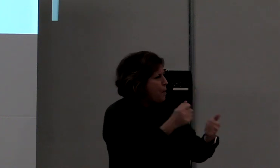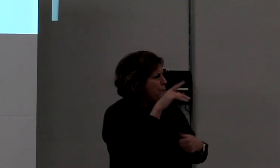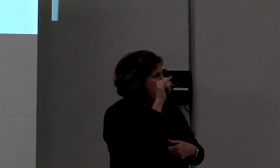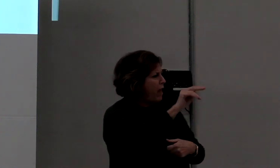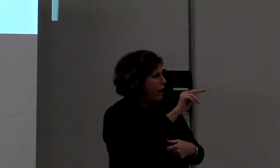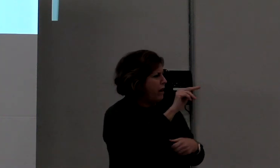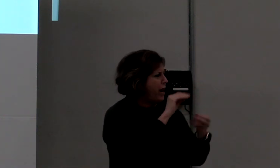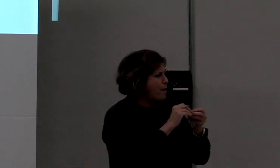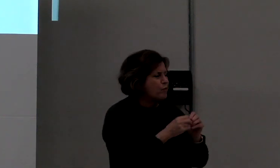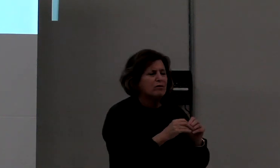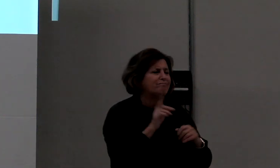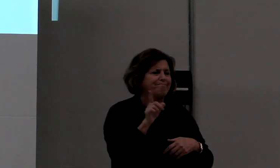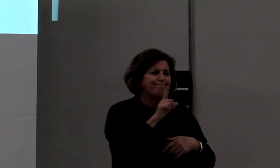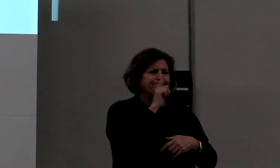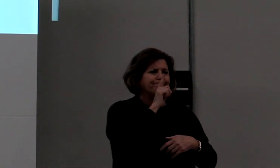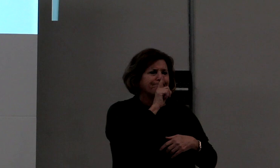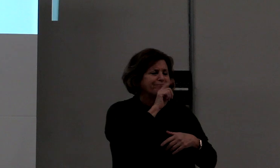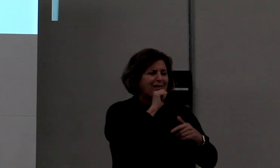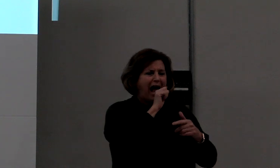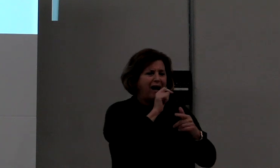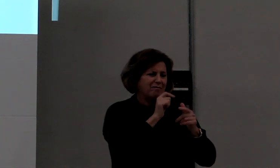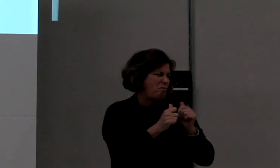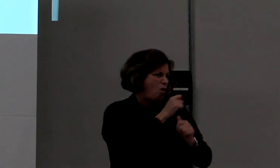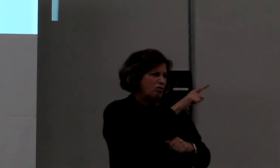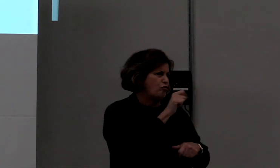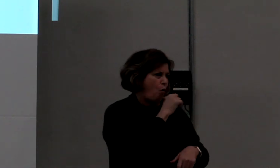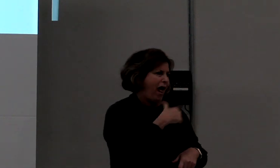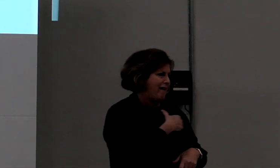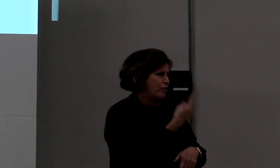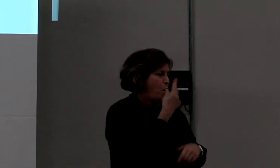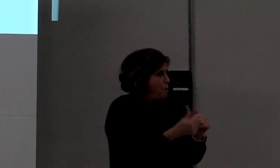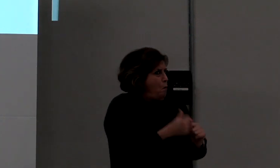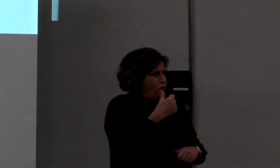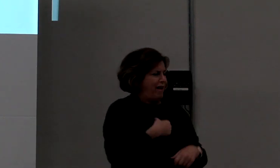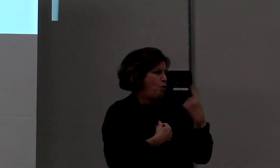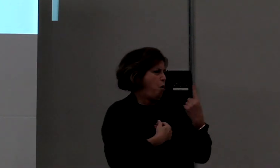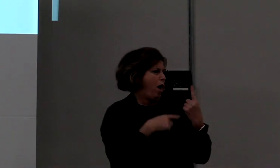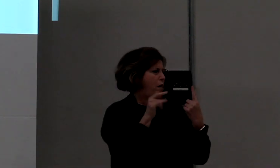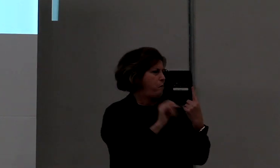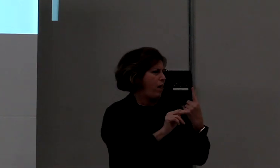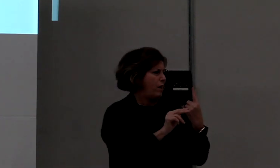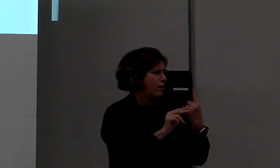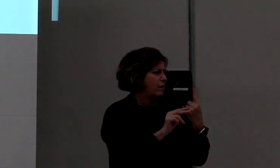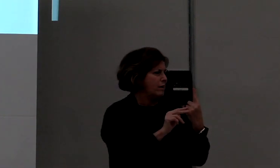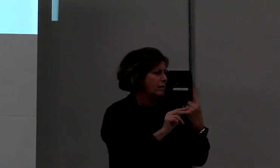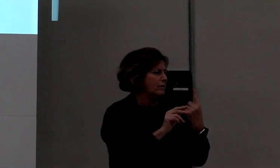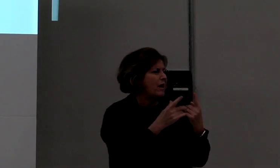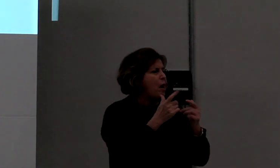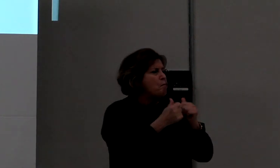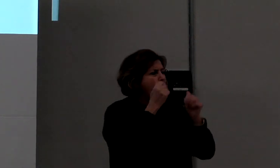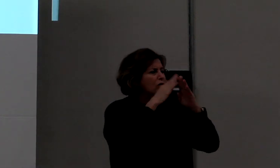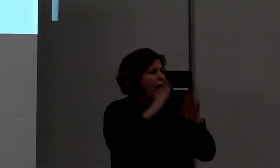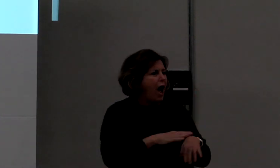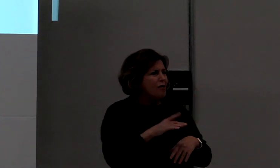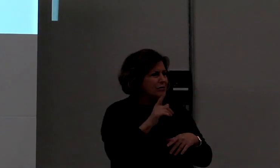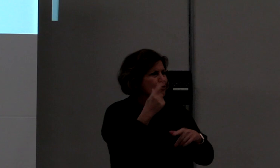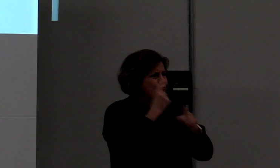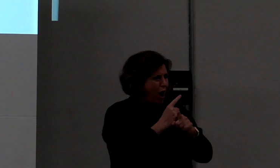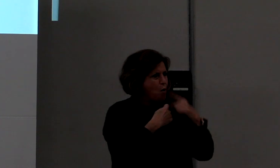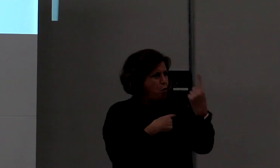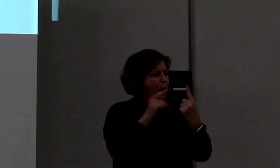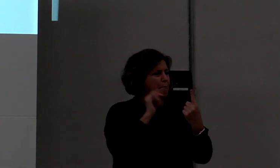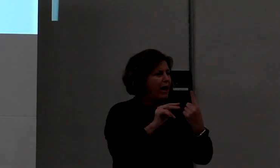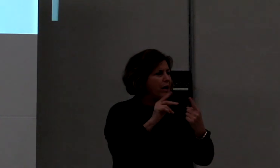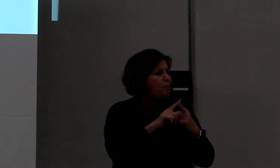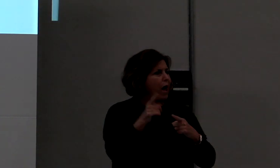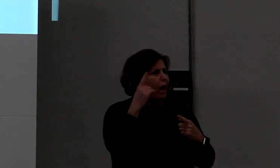this doesn't pertain to most people. Most homeowners only have 1 pin. When they built the subdivision, they did it correctly. These